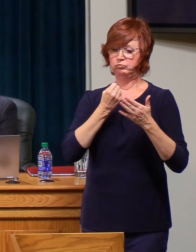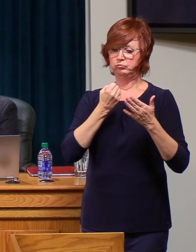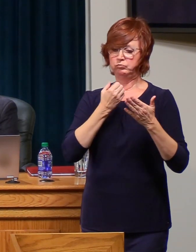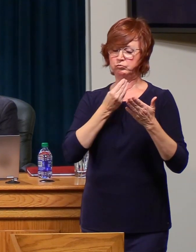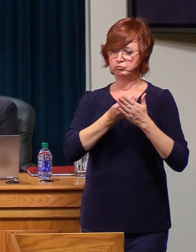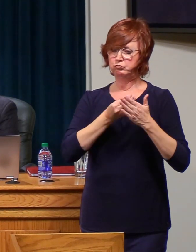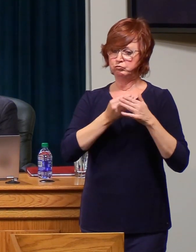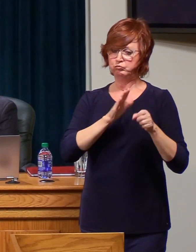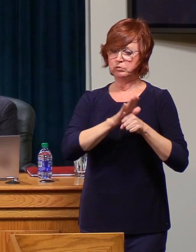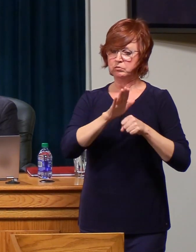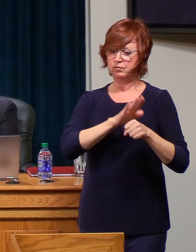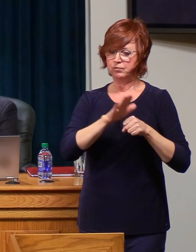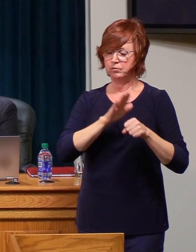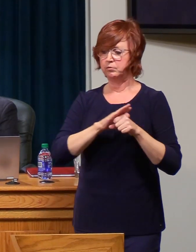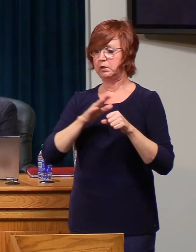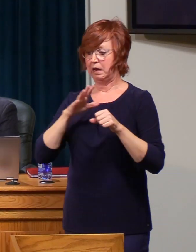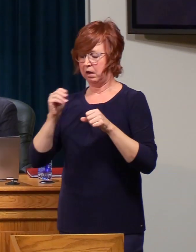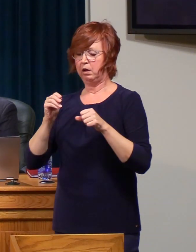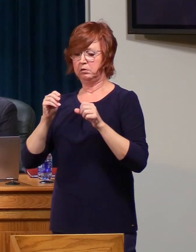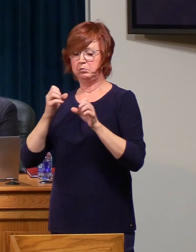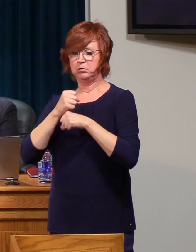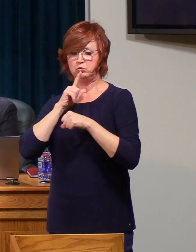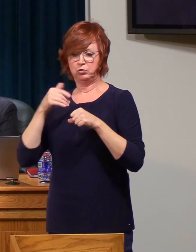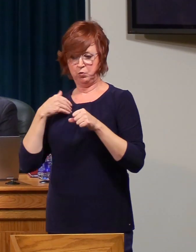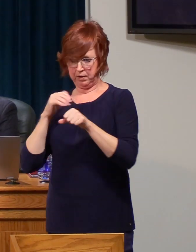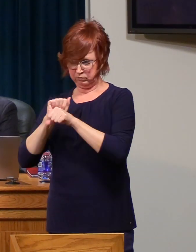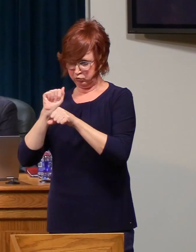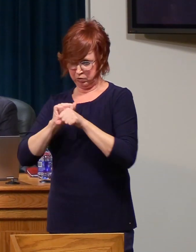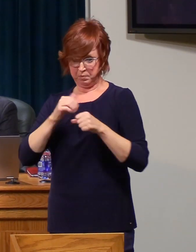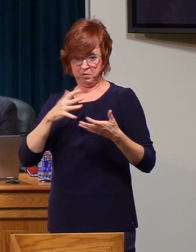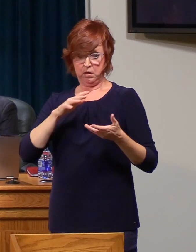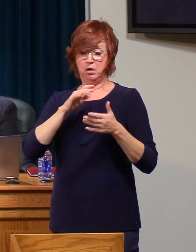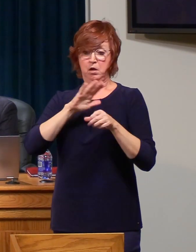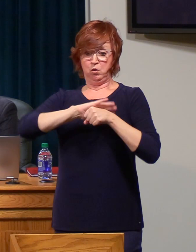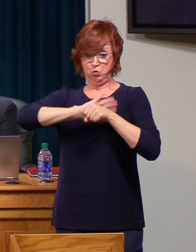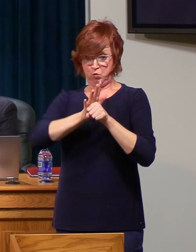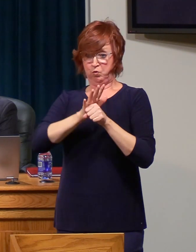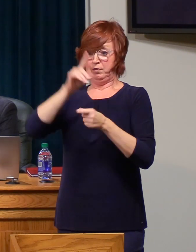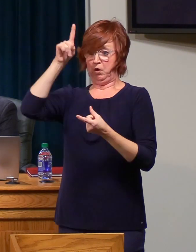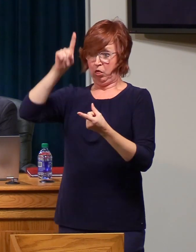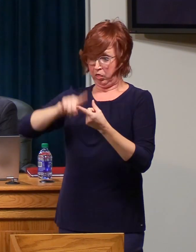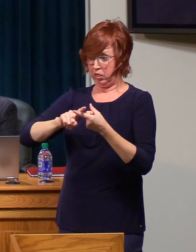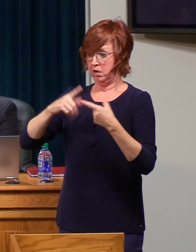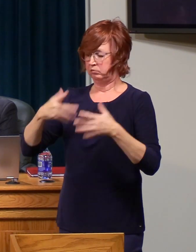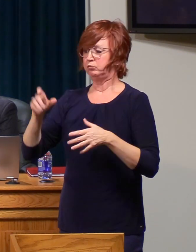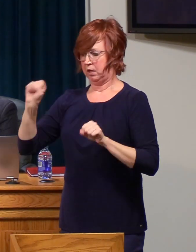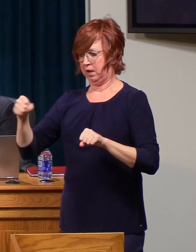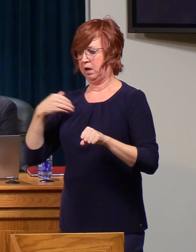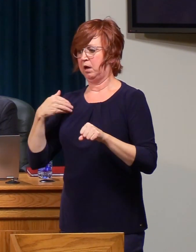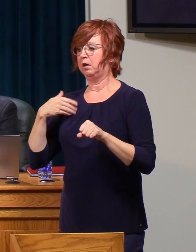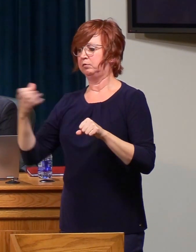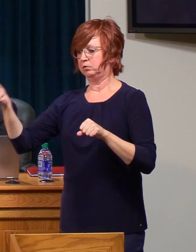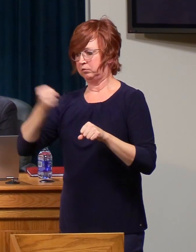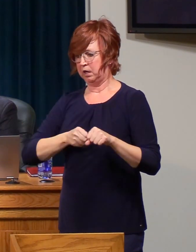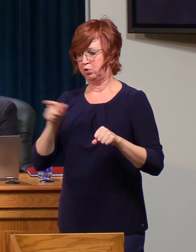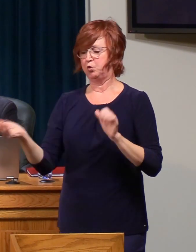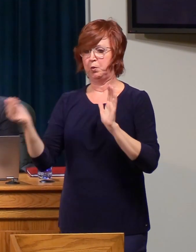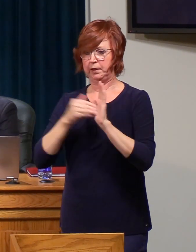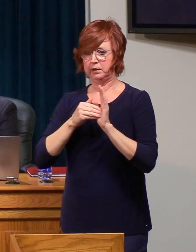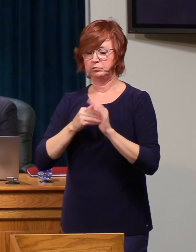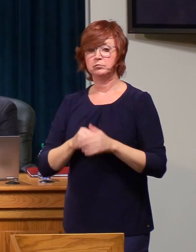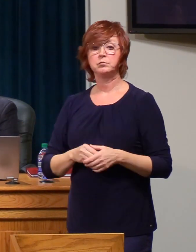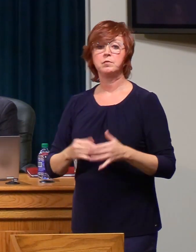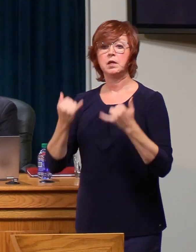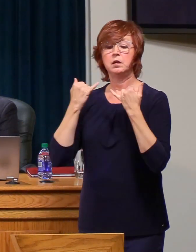to. And lastly, in regards to the economic measures that we are taking here today to